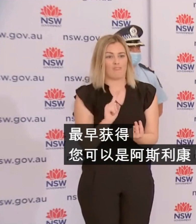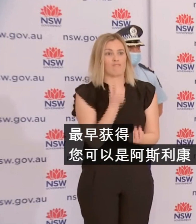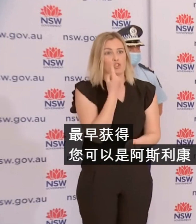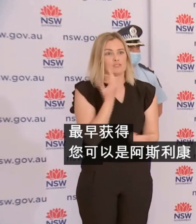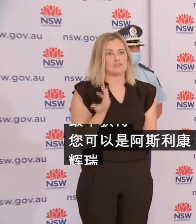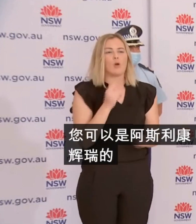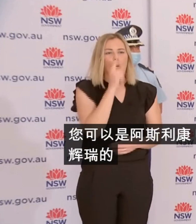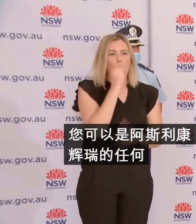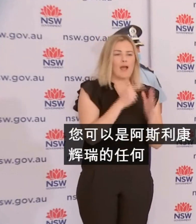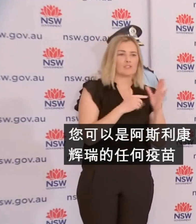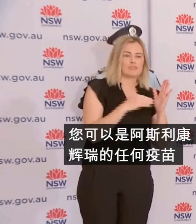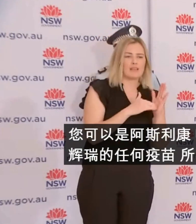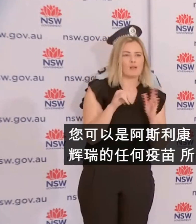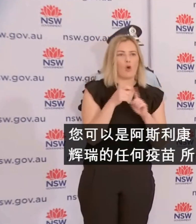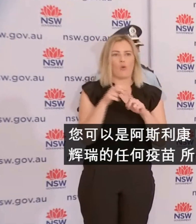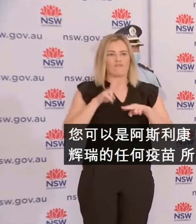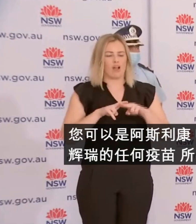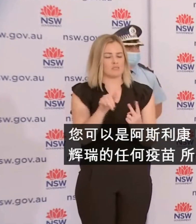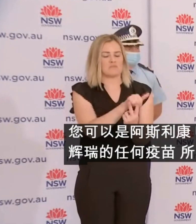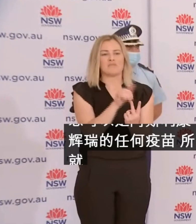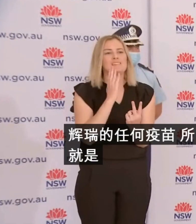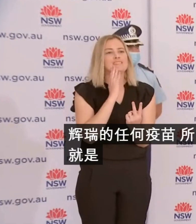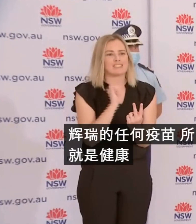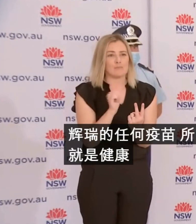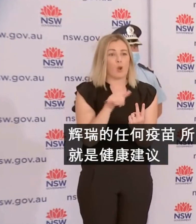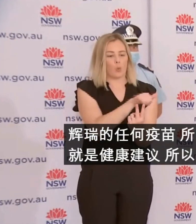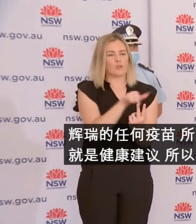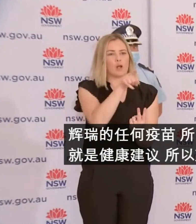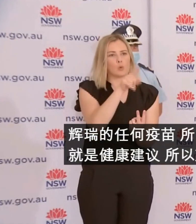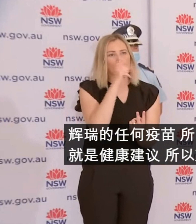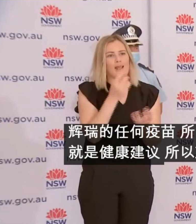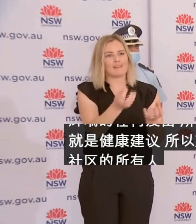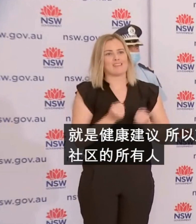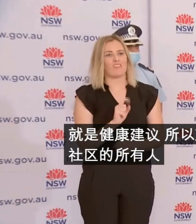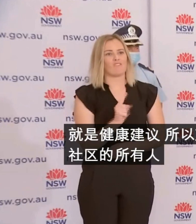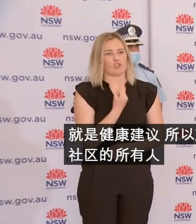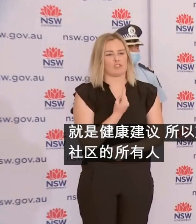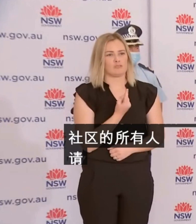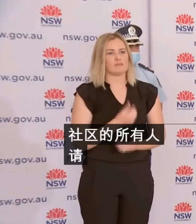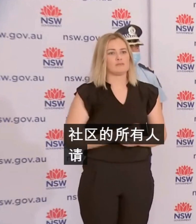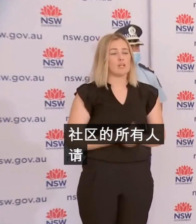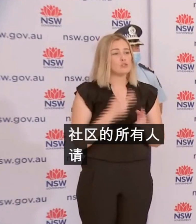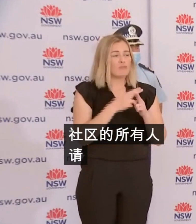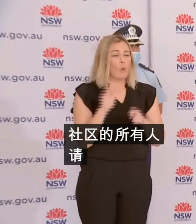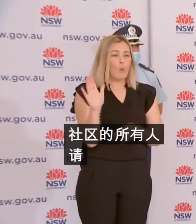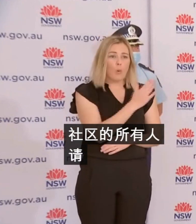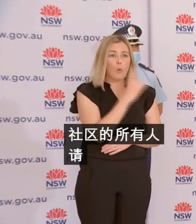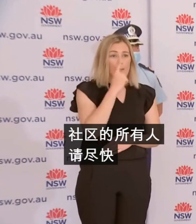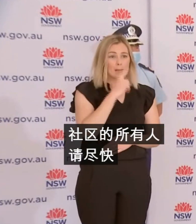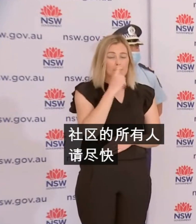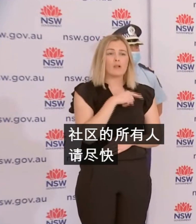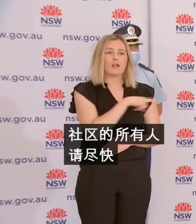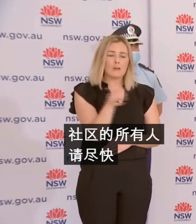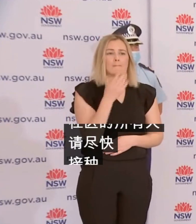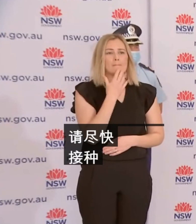AstraZeneca or Pfizer. So essentially that is the health advice. So for all in our community, please get vaccinated as soon